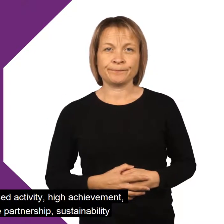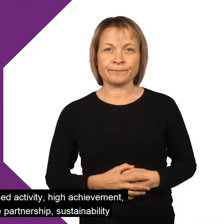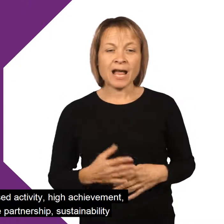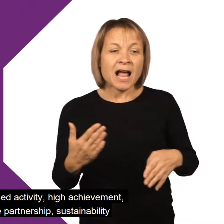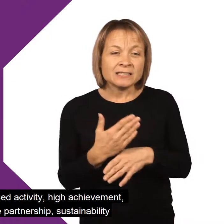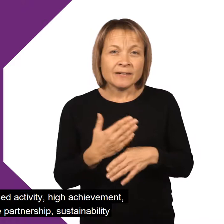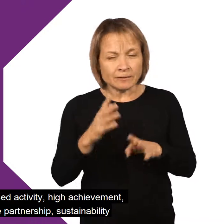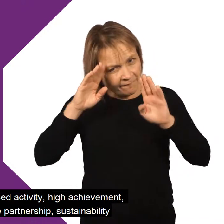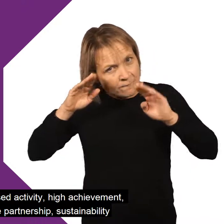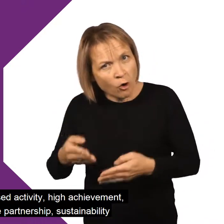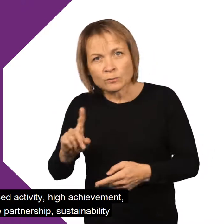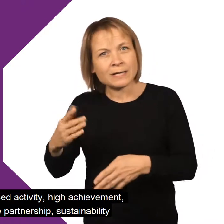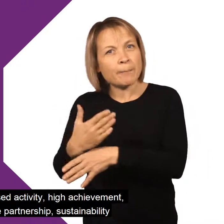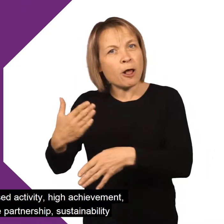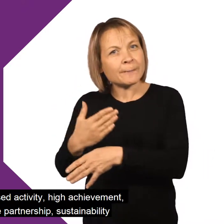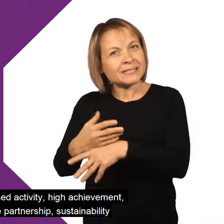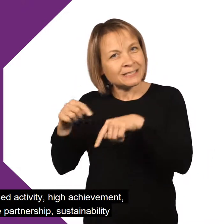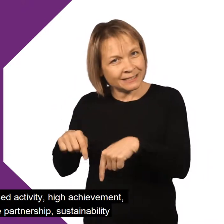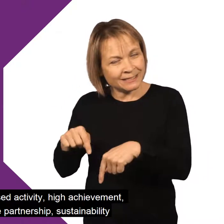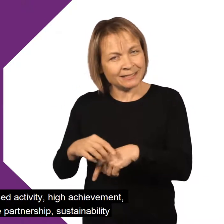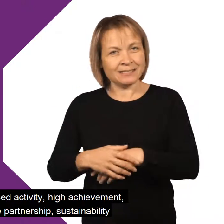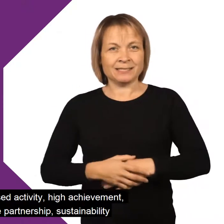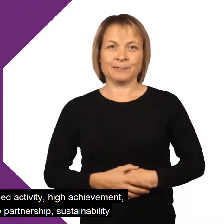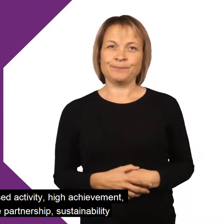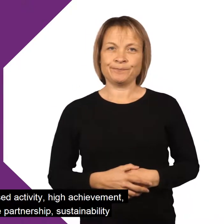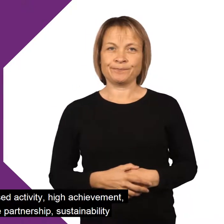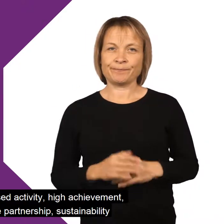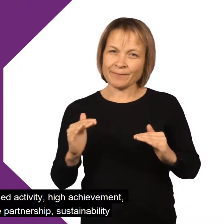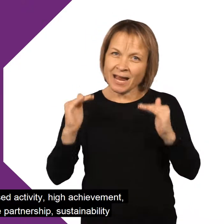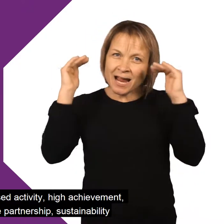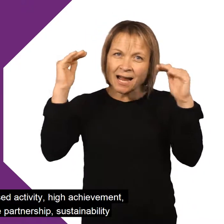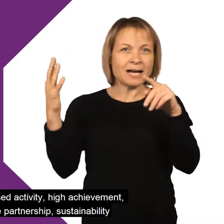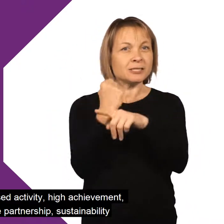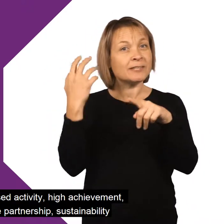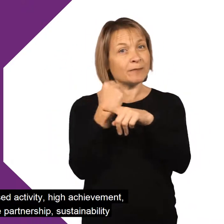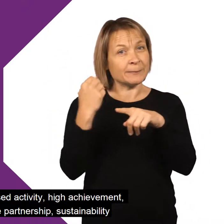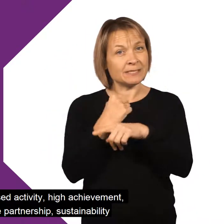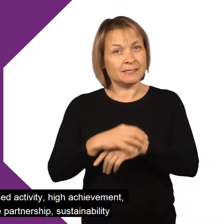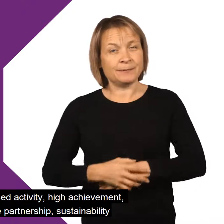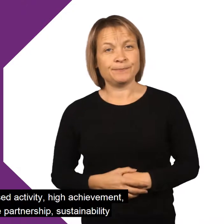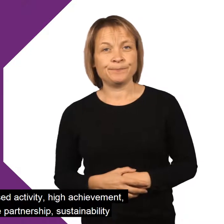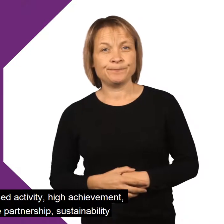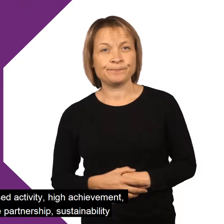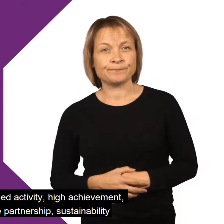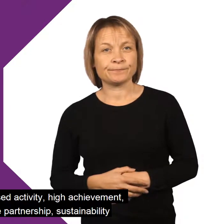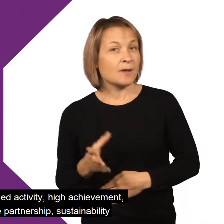Employment Focused activity High achievement Listening